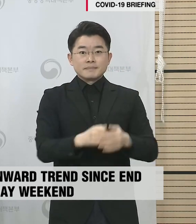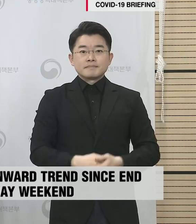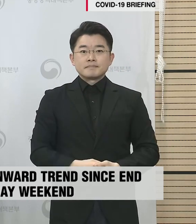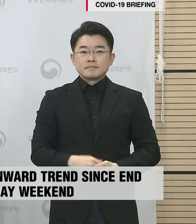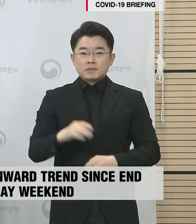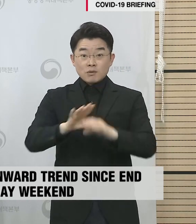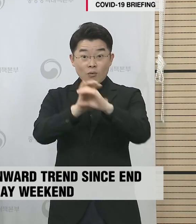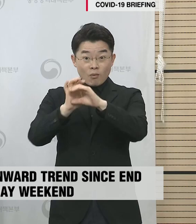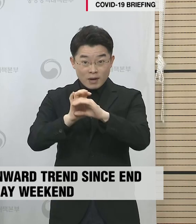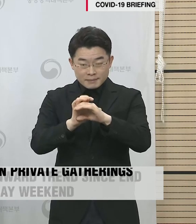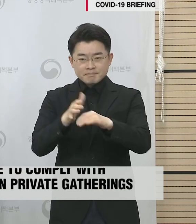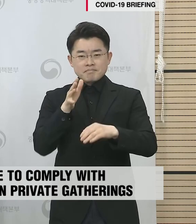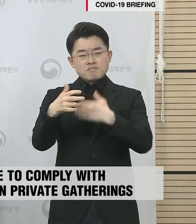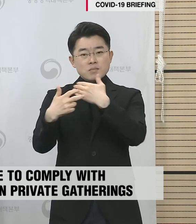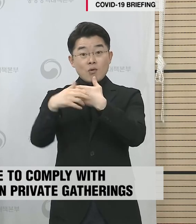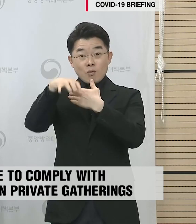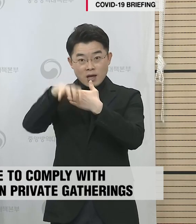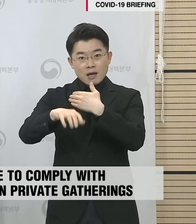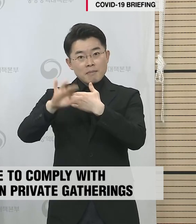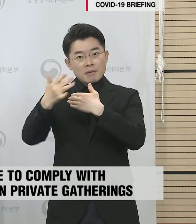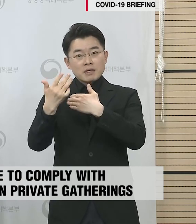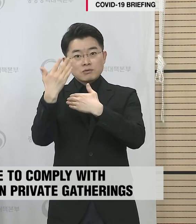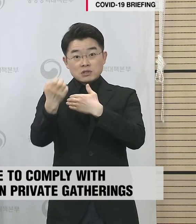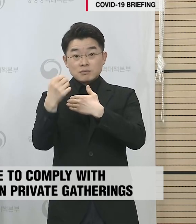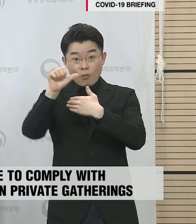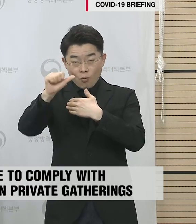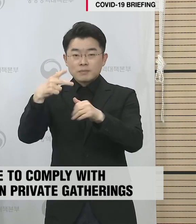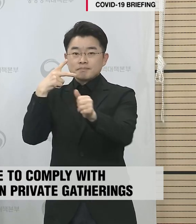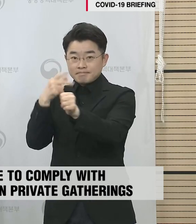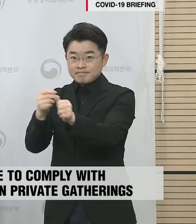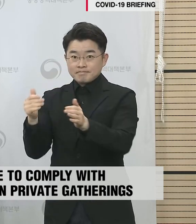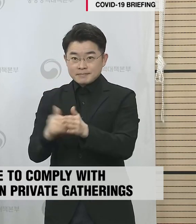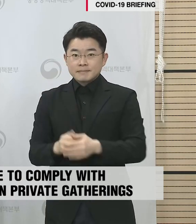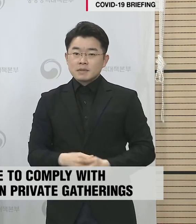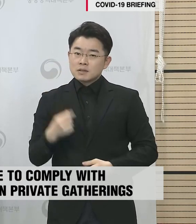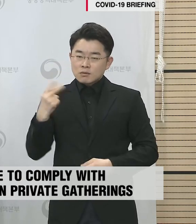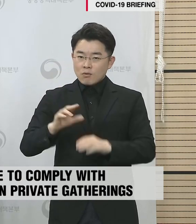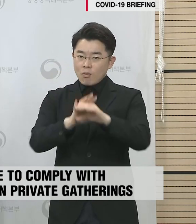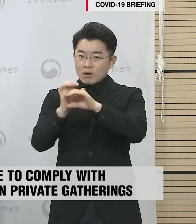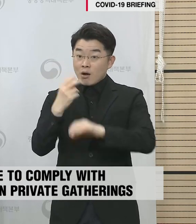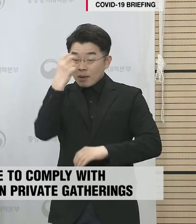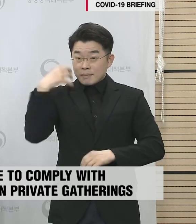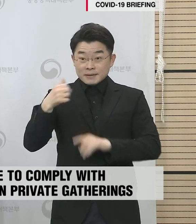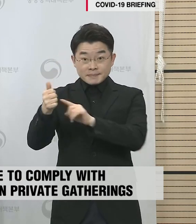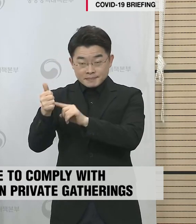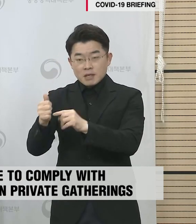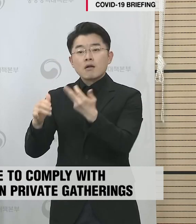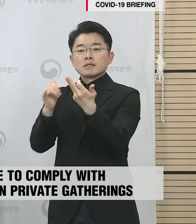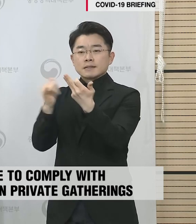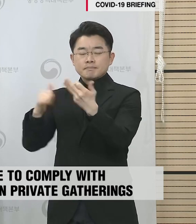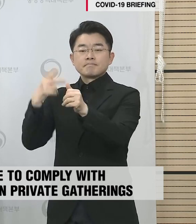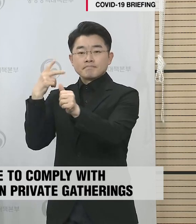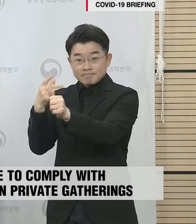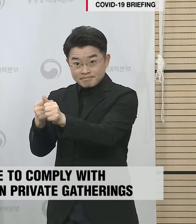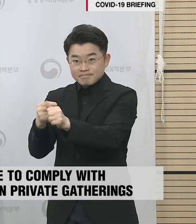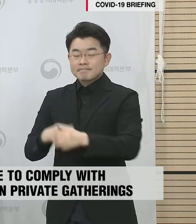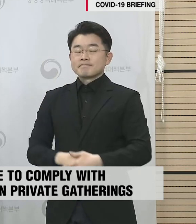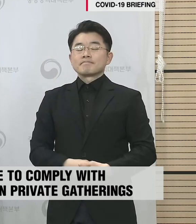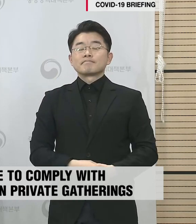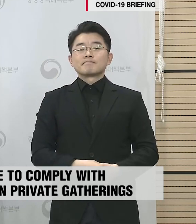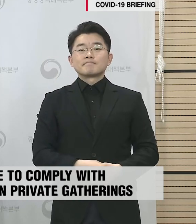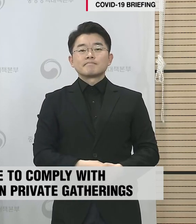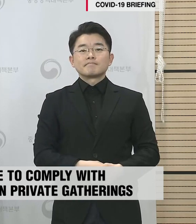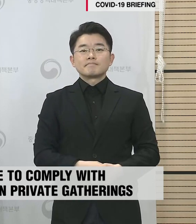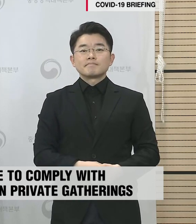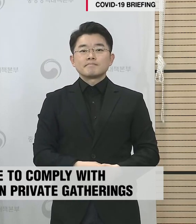at nursing hospitals have been receiving these jabs, and also 4,000 at care